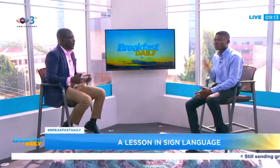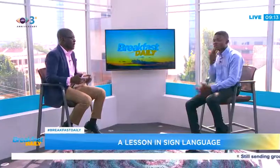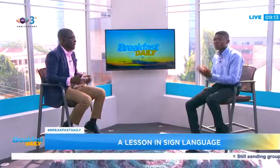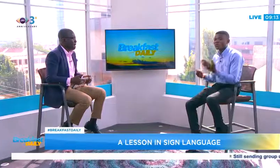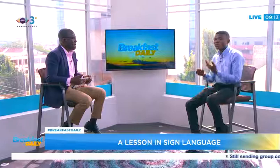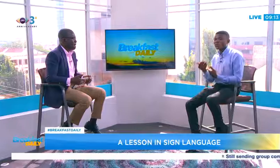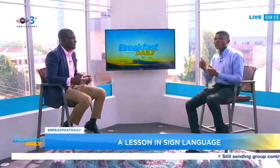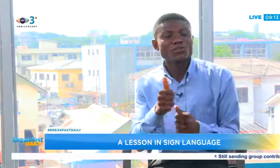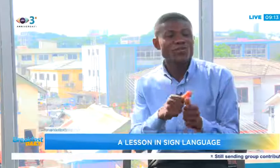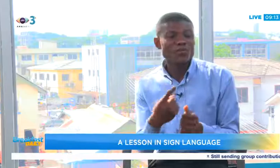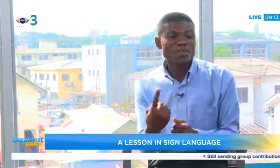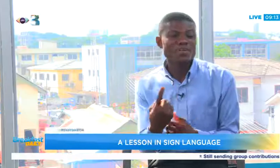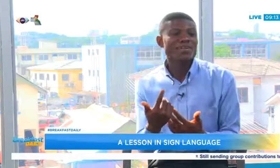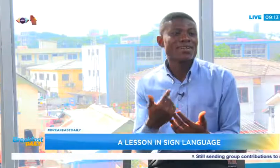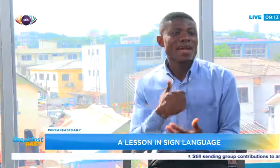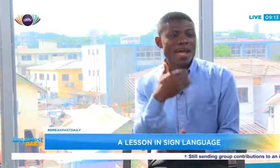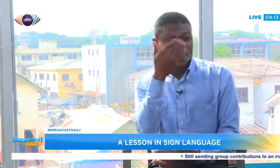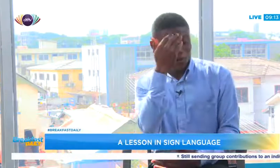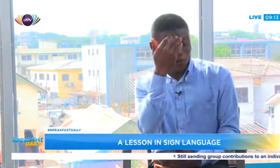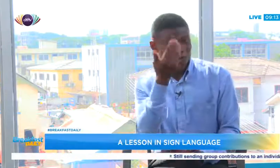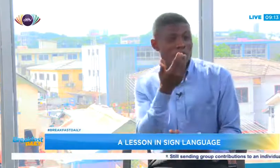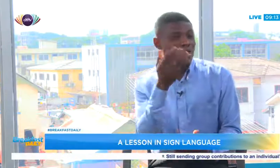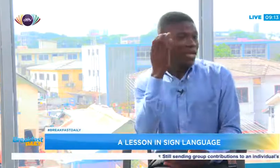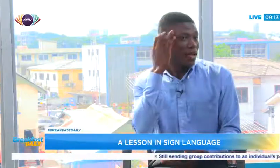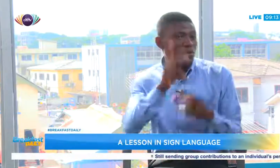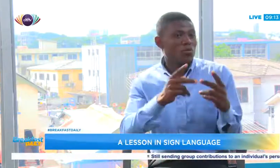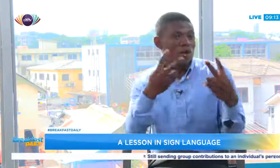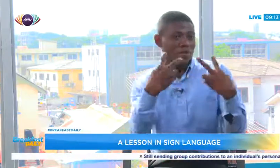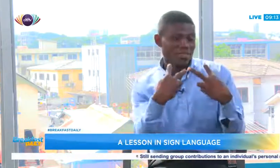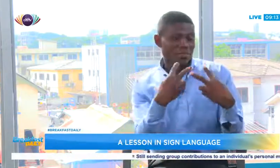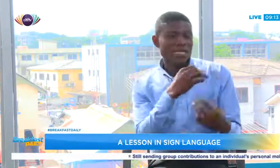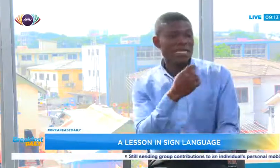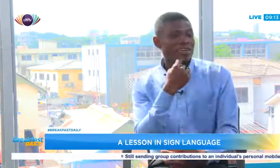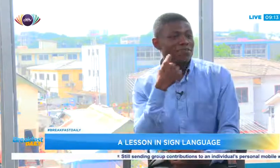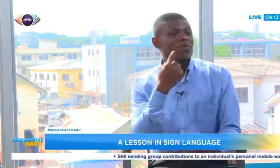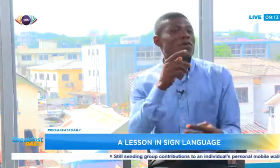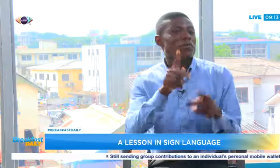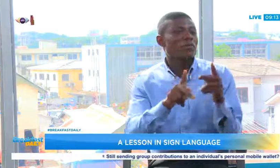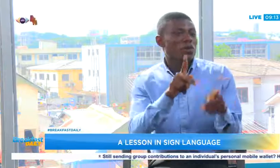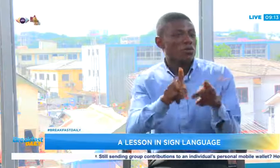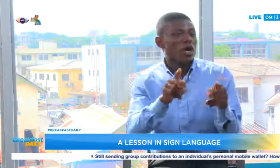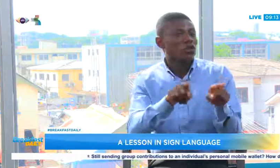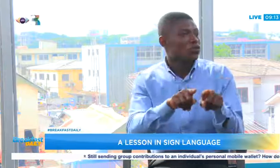good morning to everyone. I know hearing people are watching me, and deaf people are also